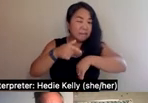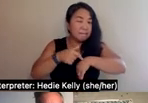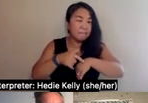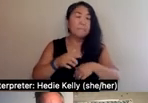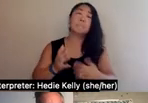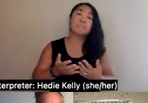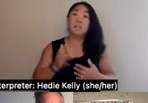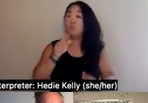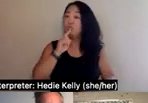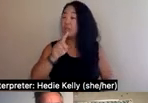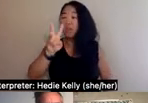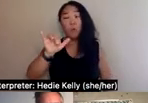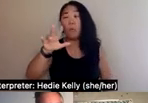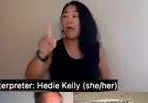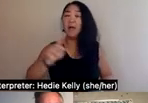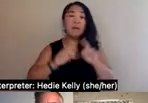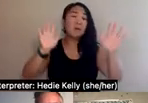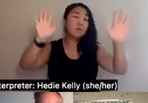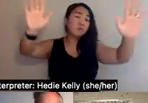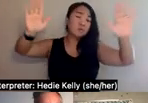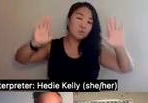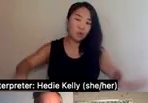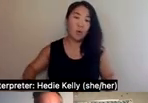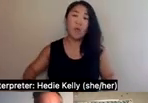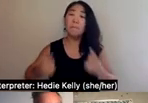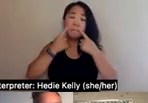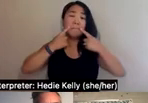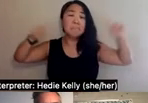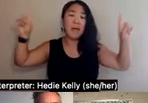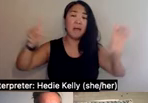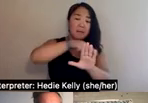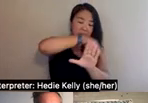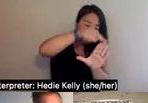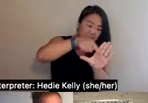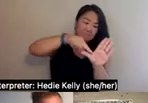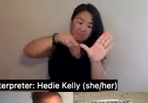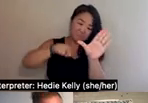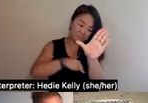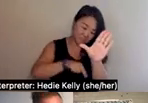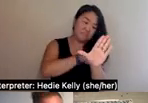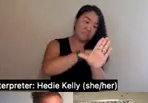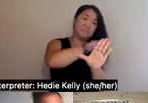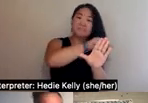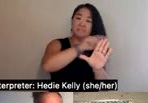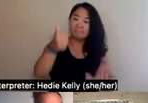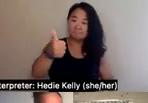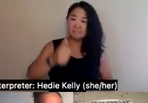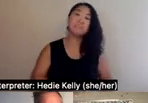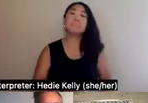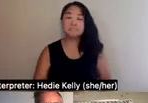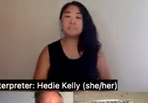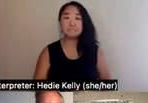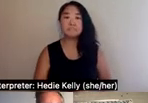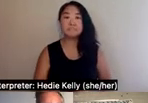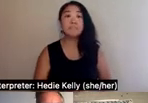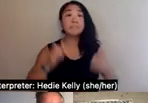wild adventure, but a glorious one. And we made it all the way around the city's edge. And then the